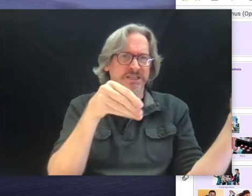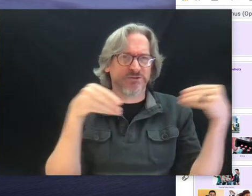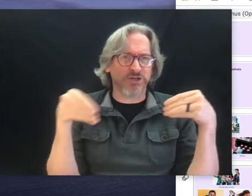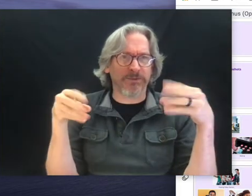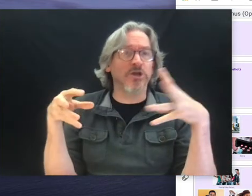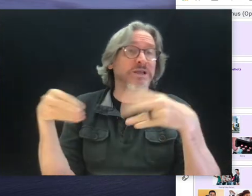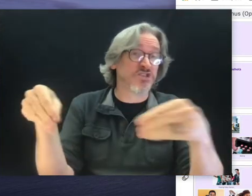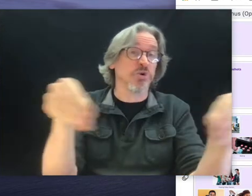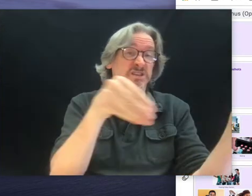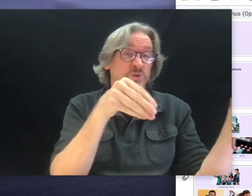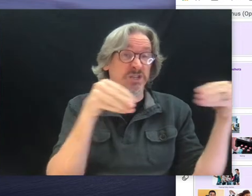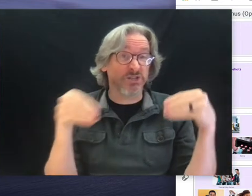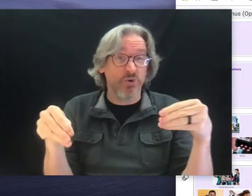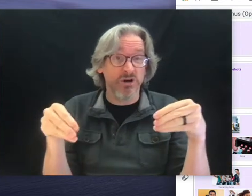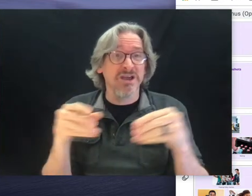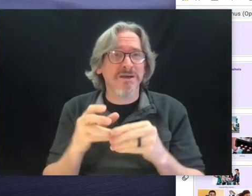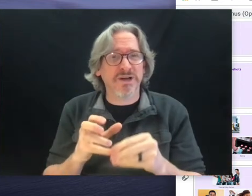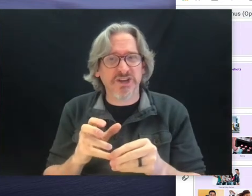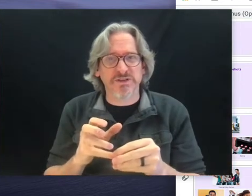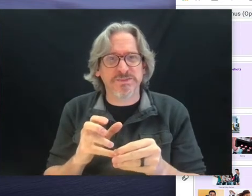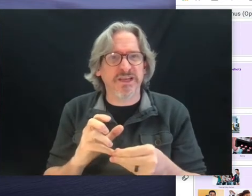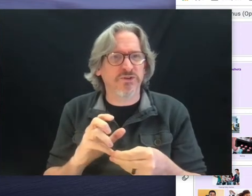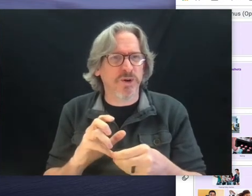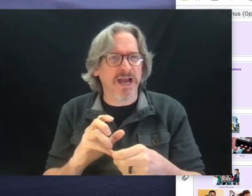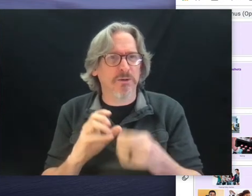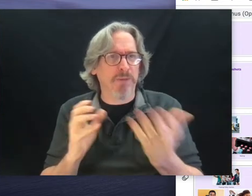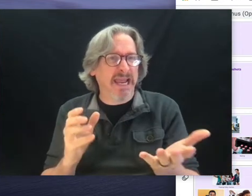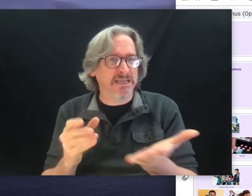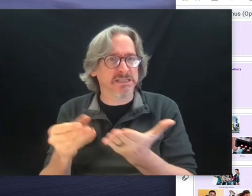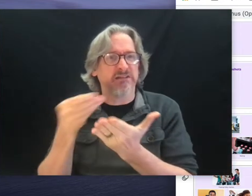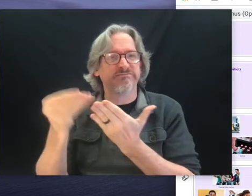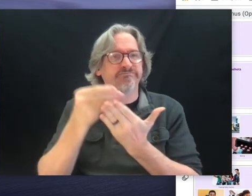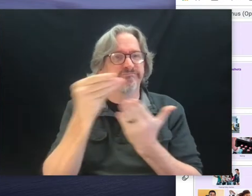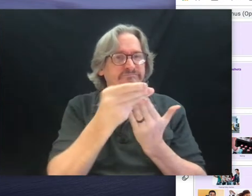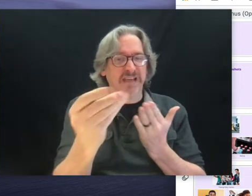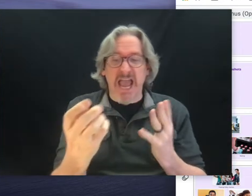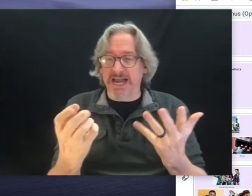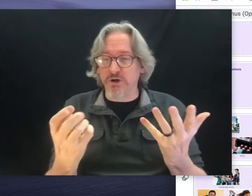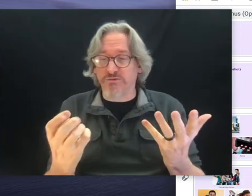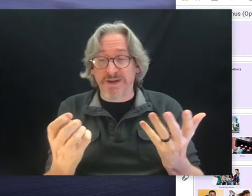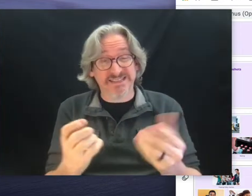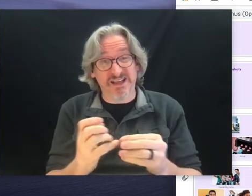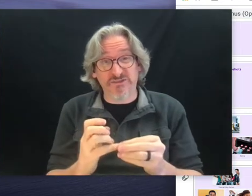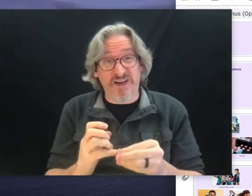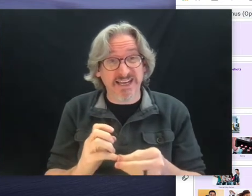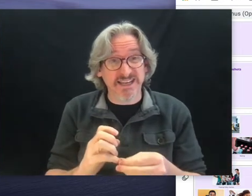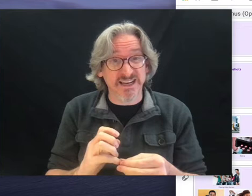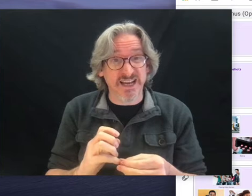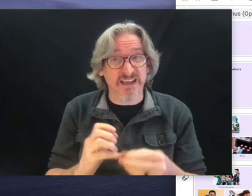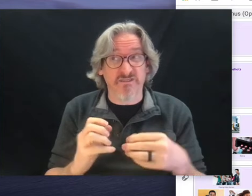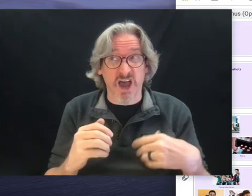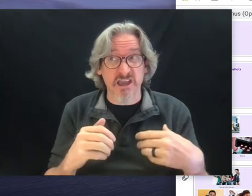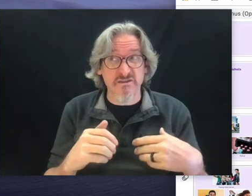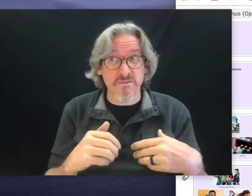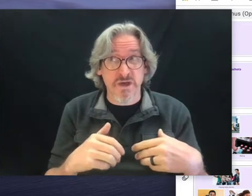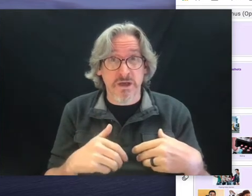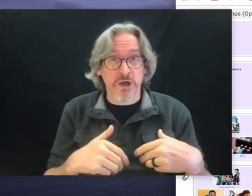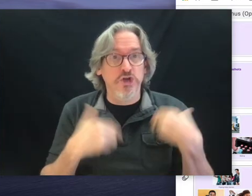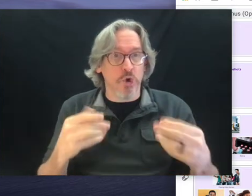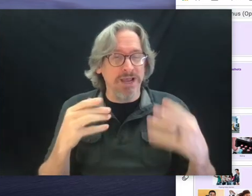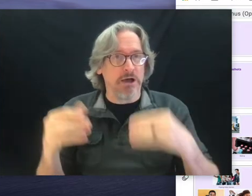you'll see this for shopping, going store to store. But generally speaking, if you're going out buying stuff, I know for myself, I tend to, if